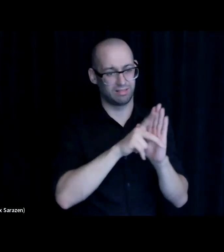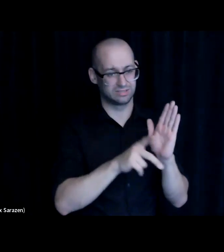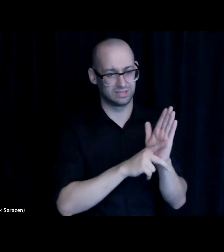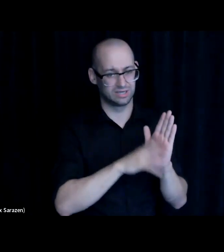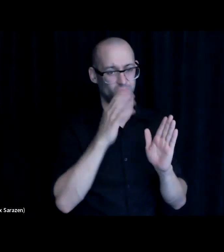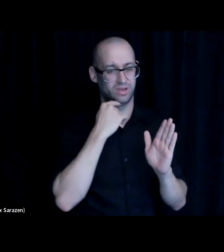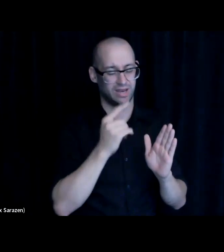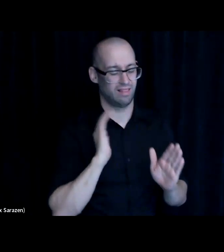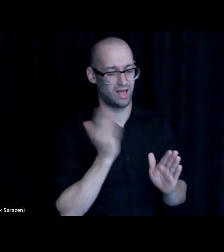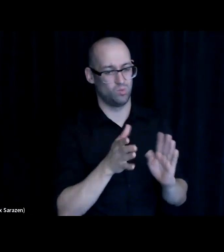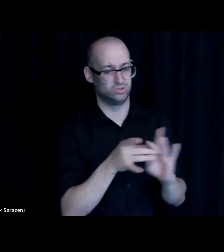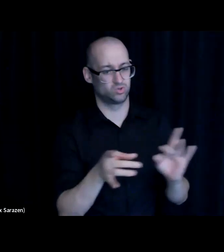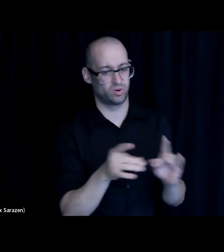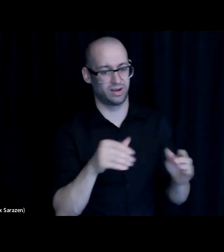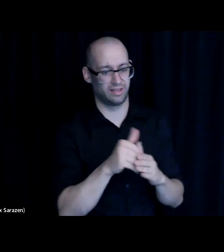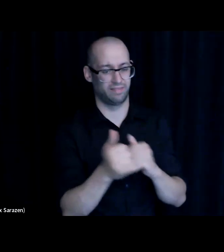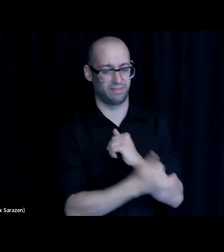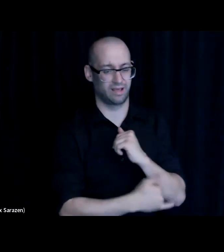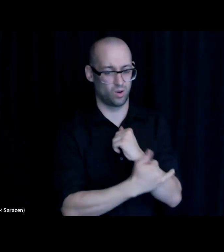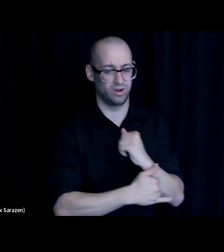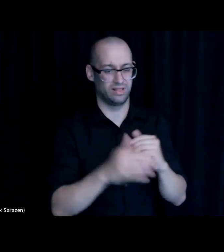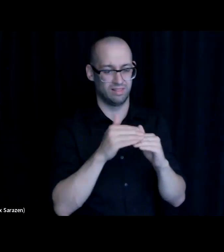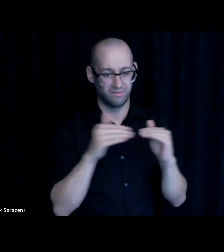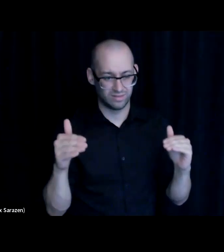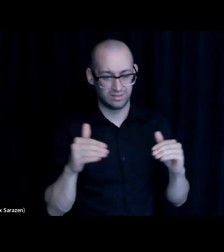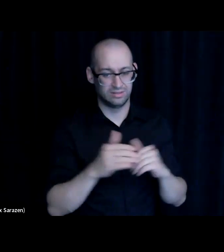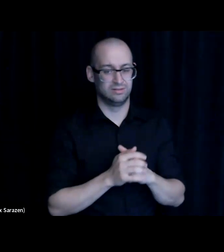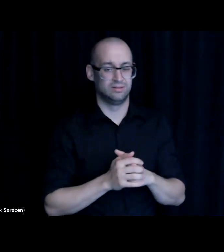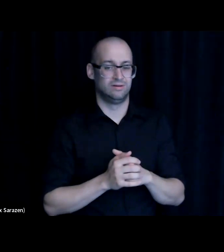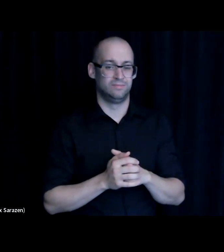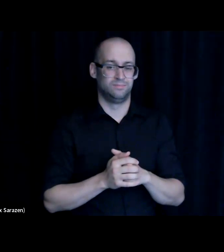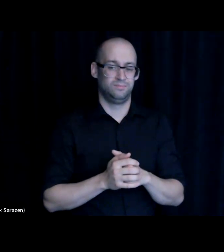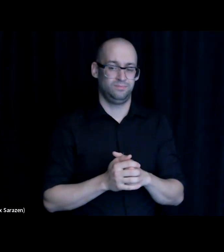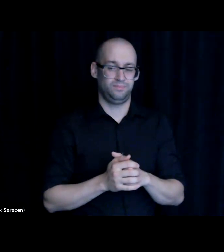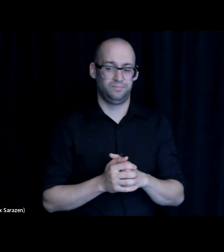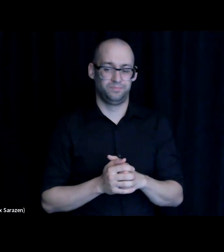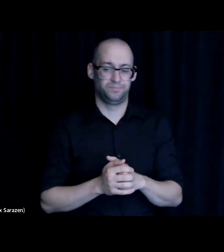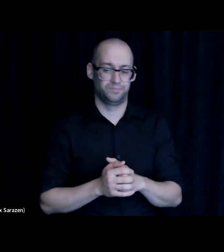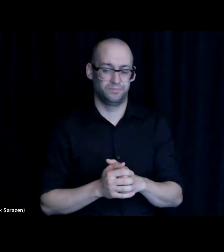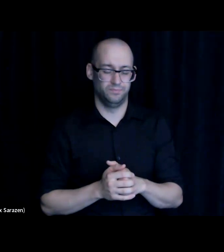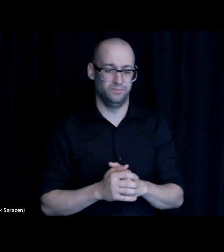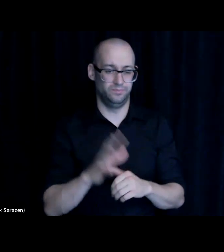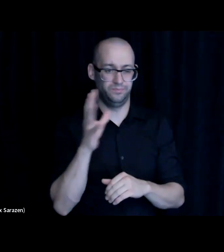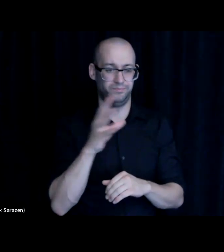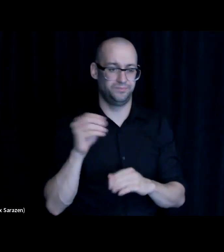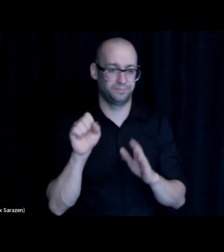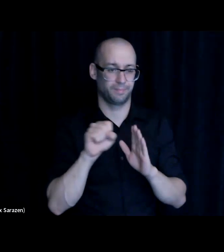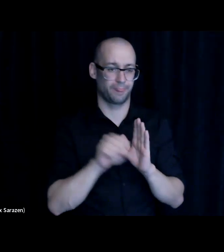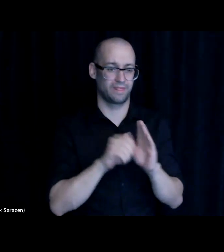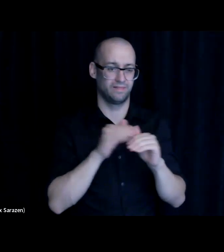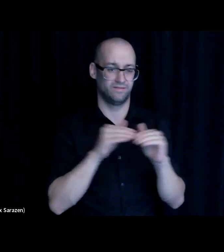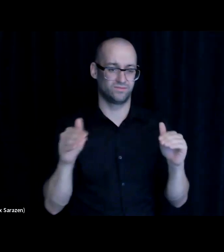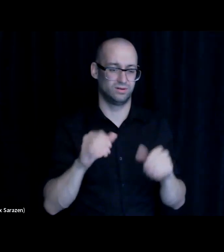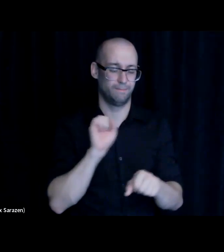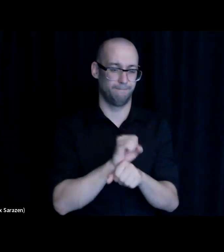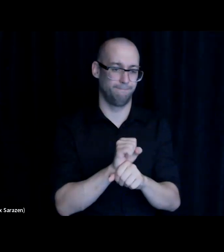in the county level at each of the I've heard from the 2 county superintendents, and also at the state level. Making it